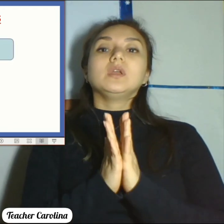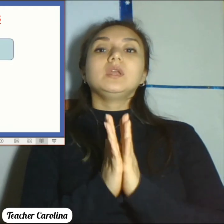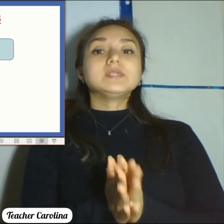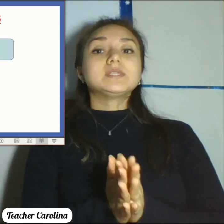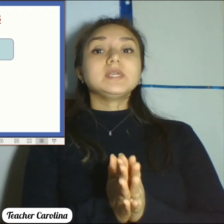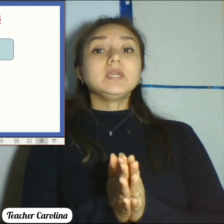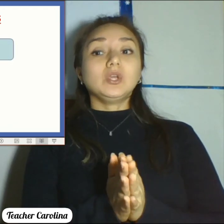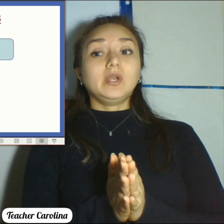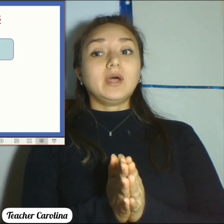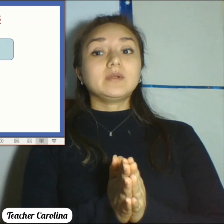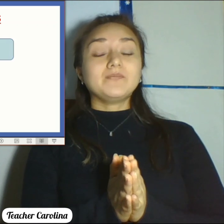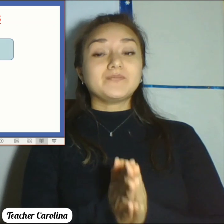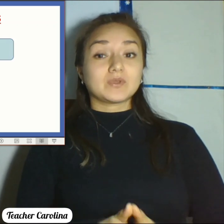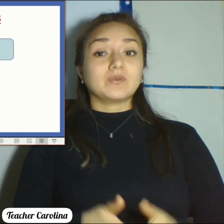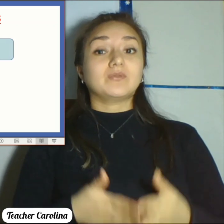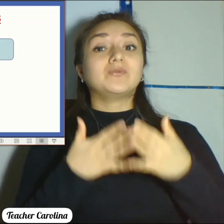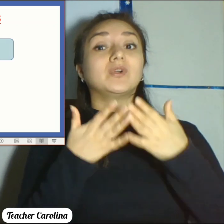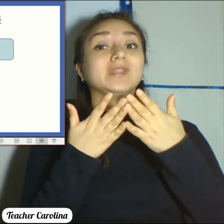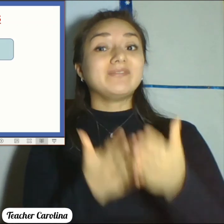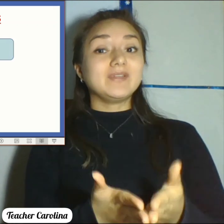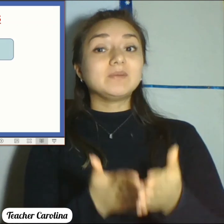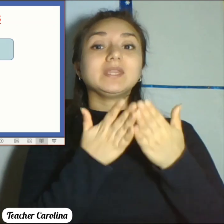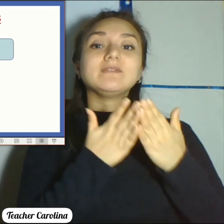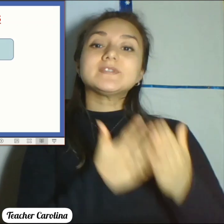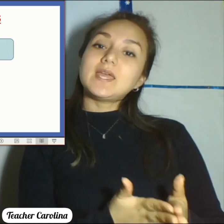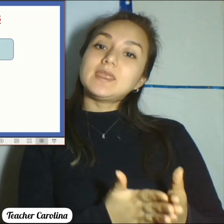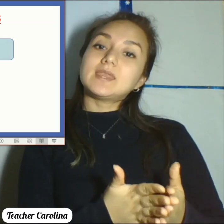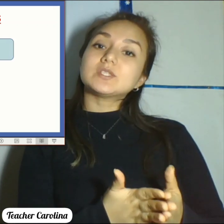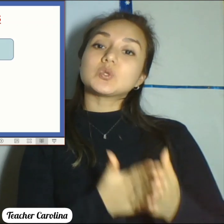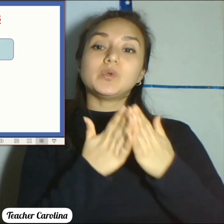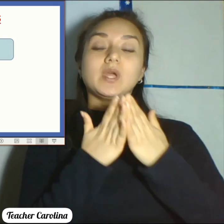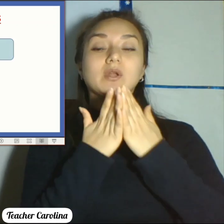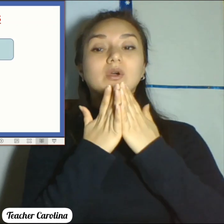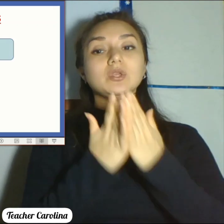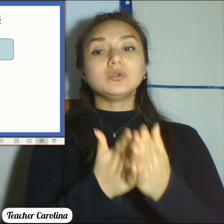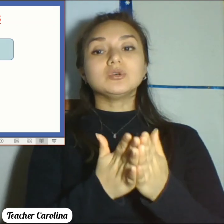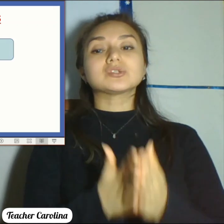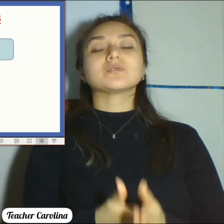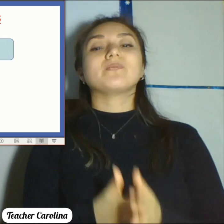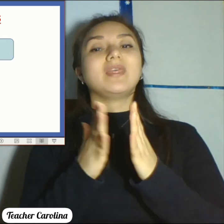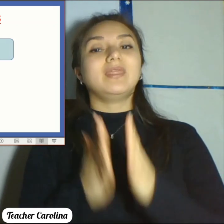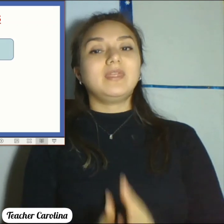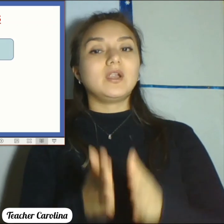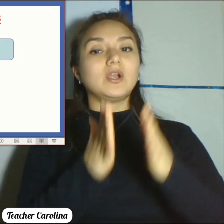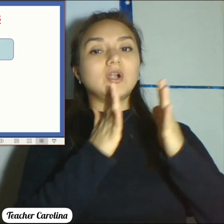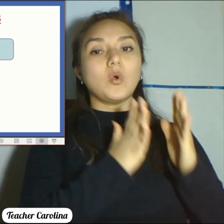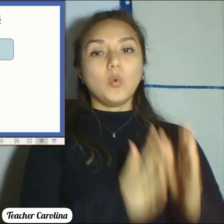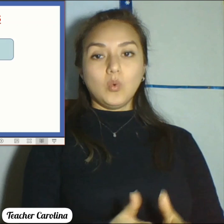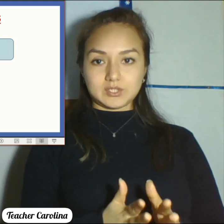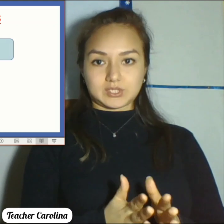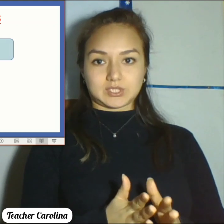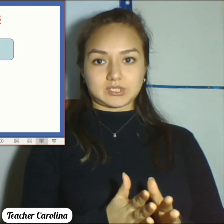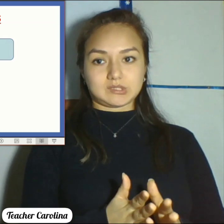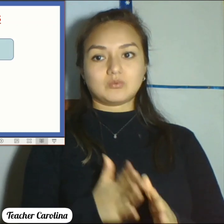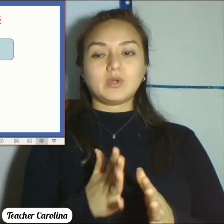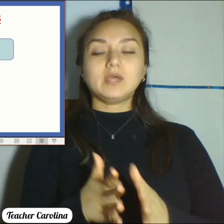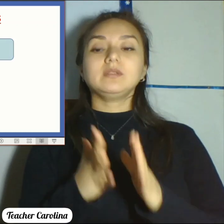In singular, for the affirmative sentence, we are going to use there was, right?